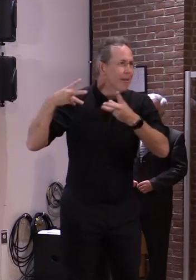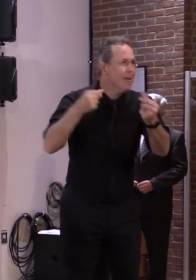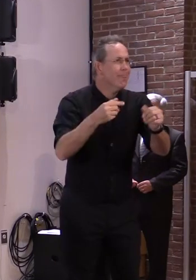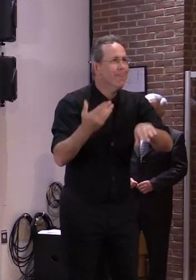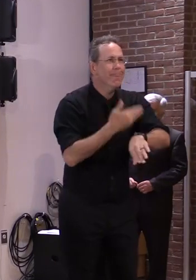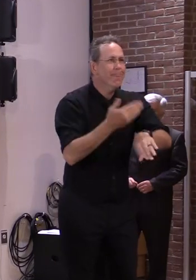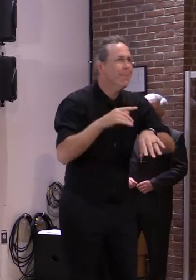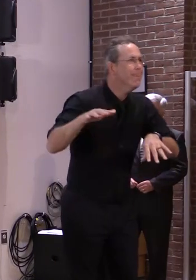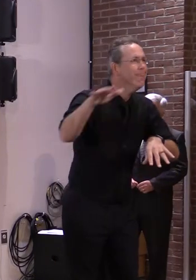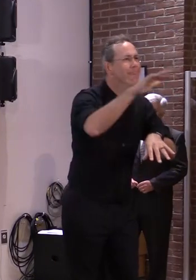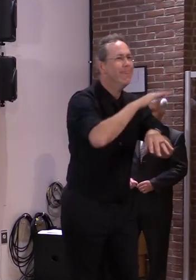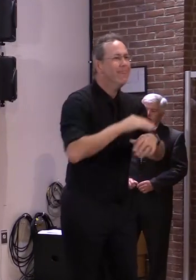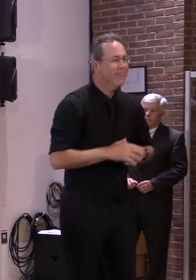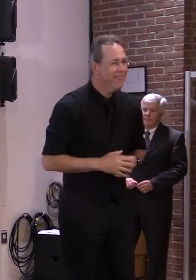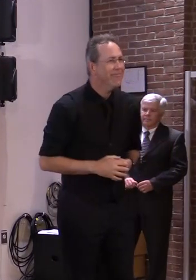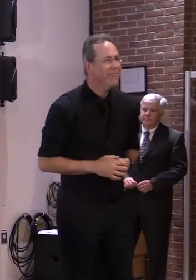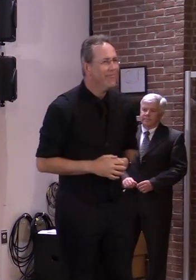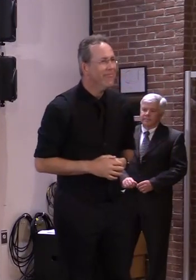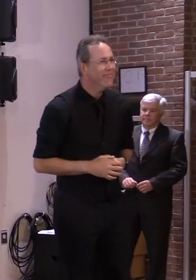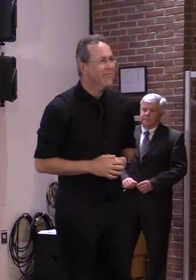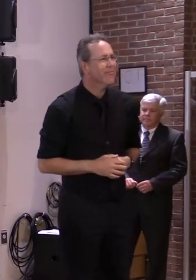Question for Dr. Levine